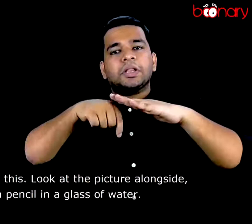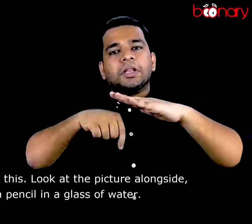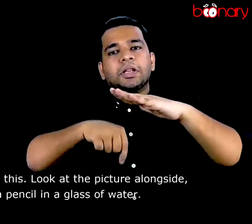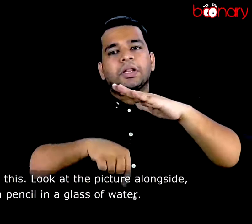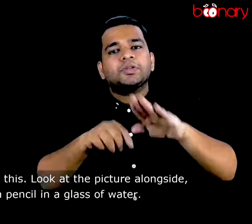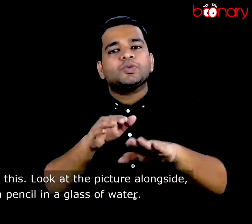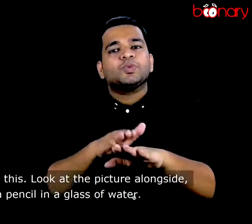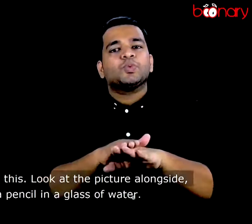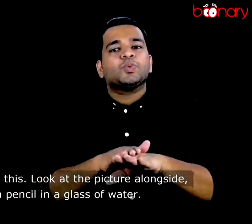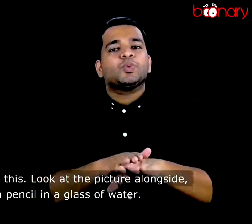Let me illustrate this.